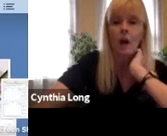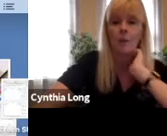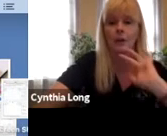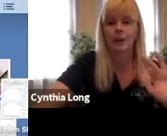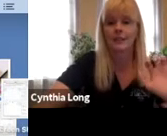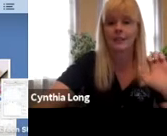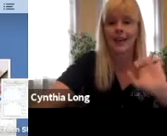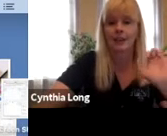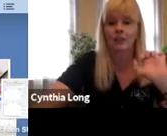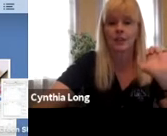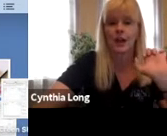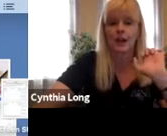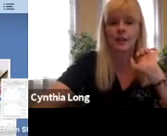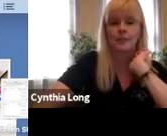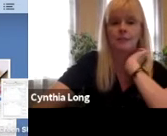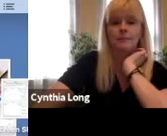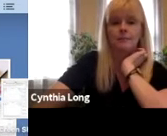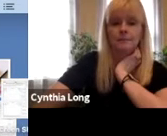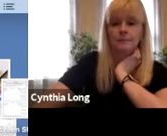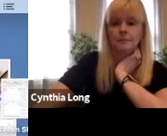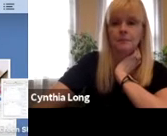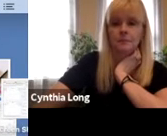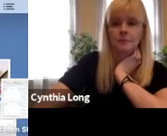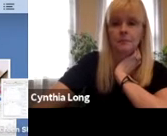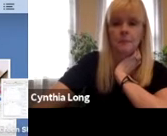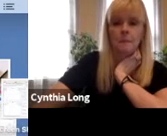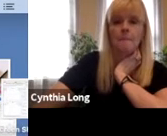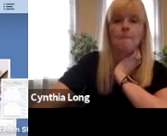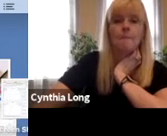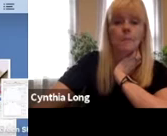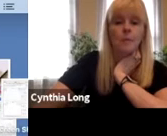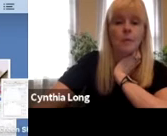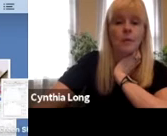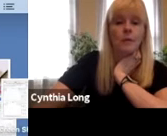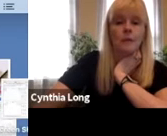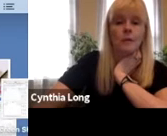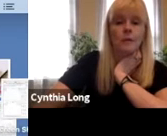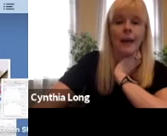this. I'm going to go down to the exercise.